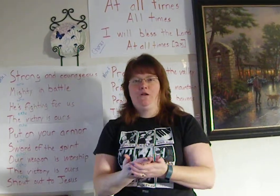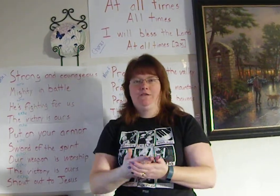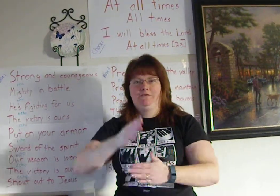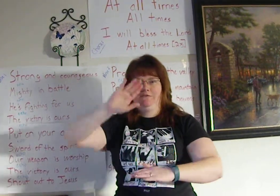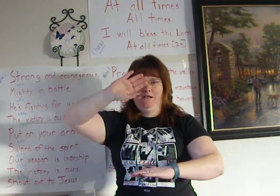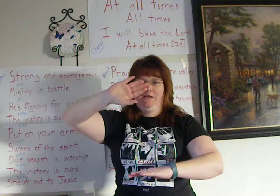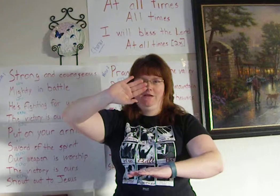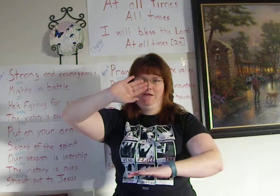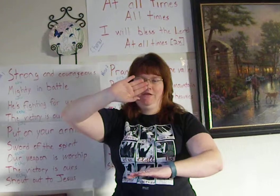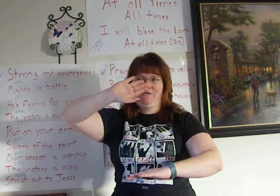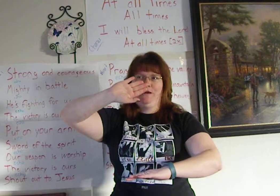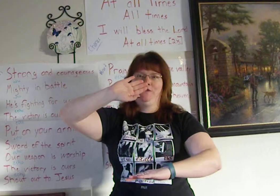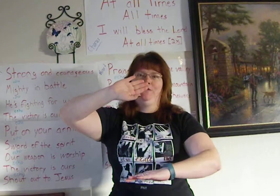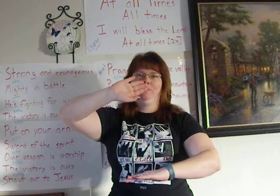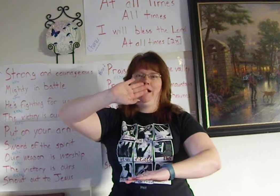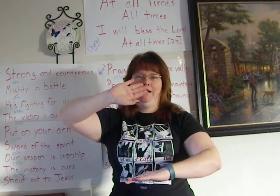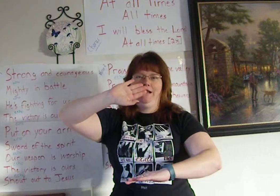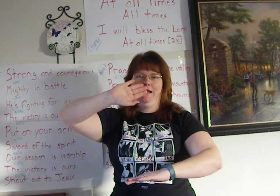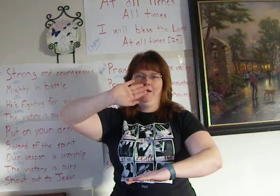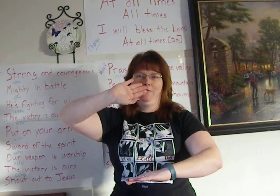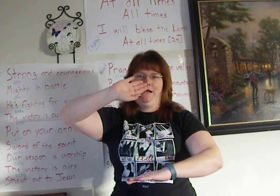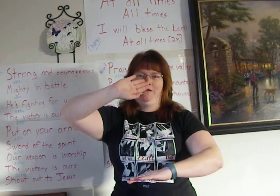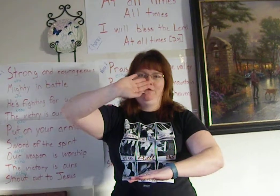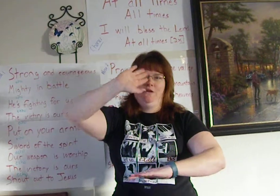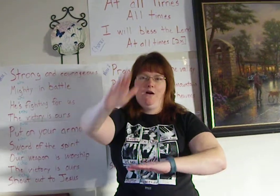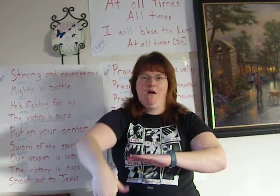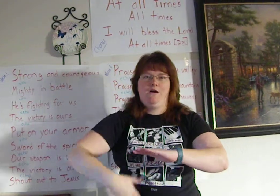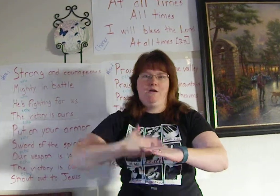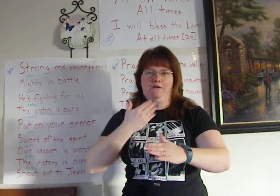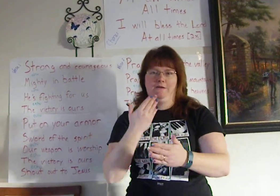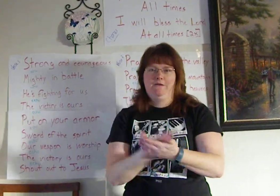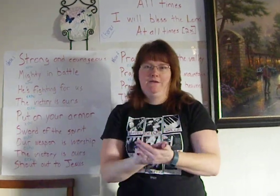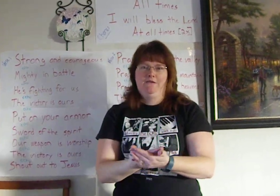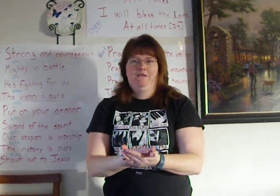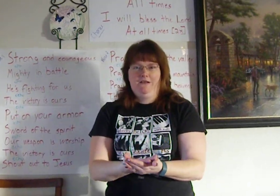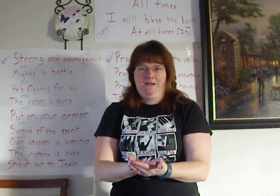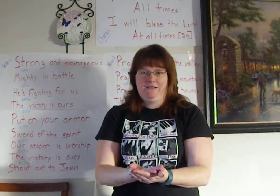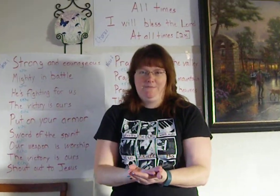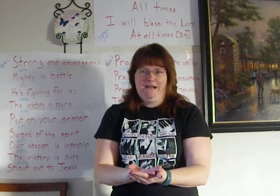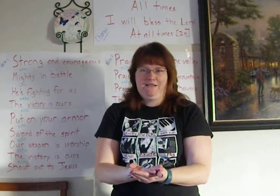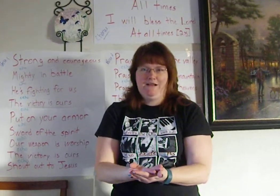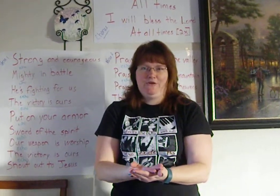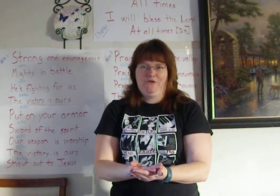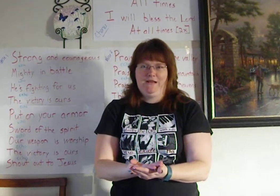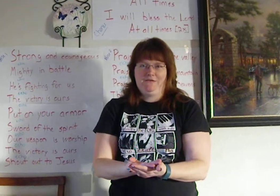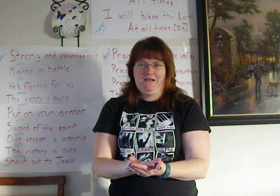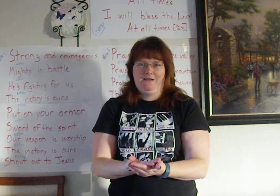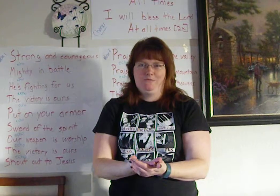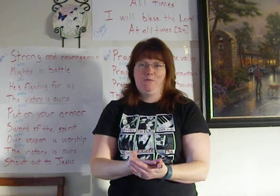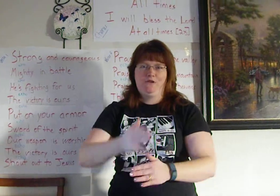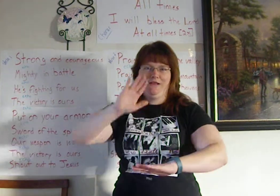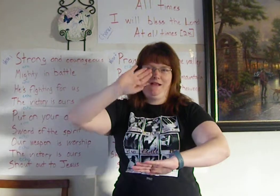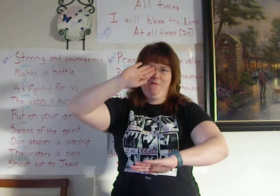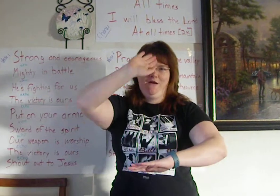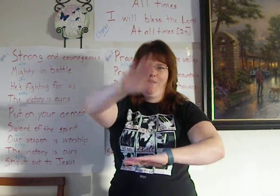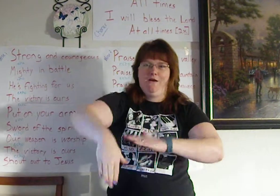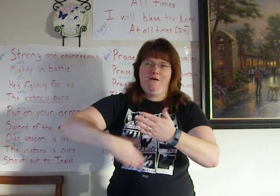all. Swing your right hand around, all, and it smacks down on your left hand. One more time,